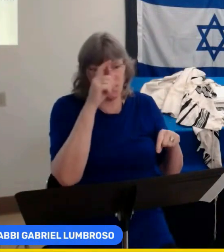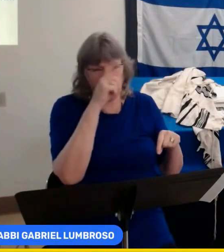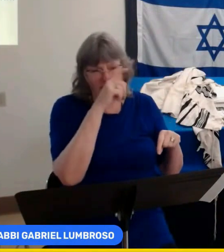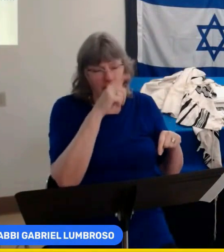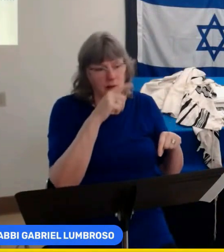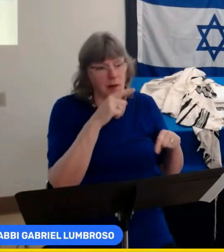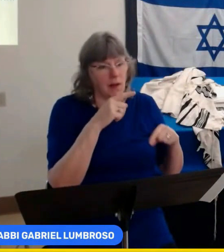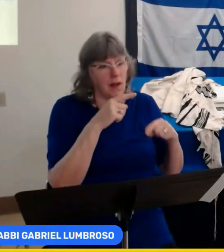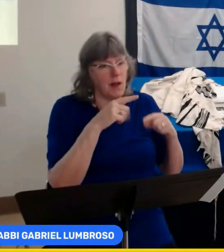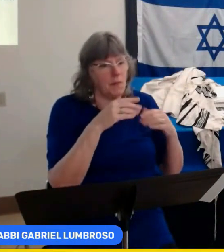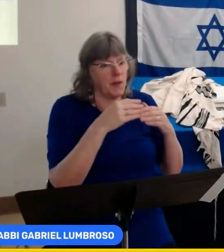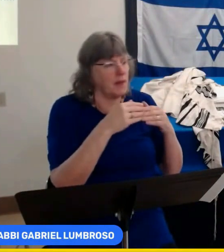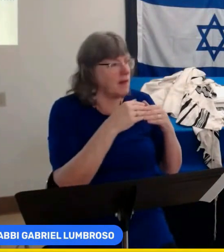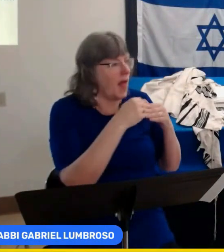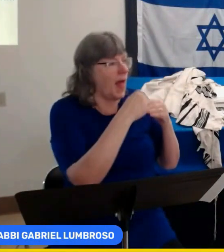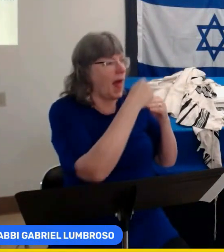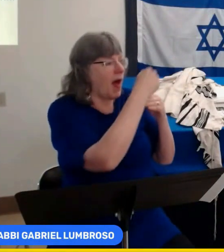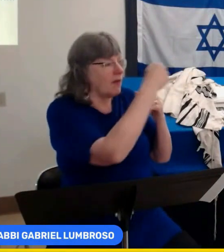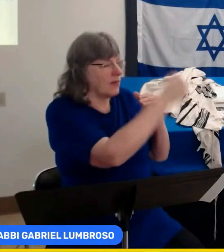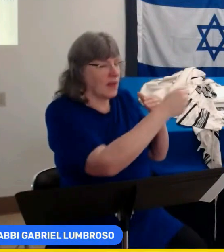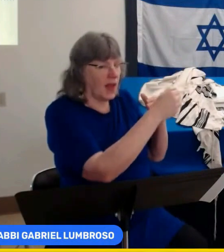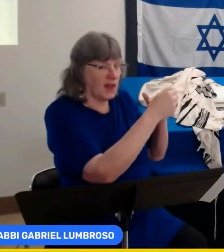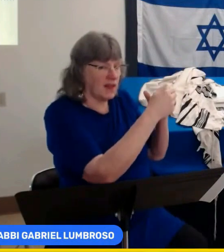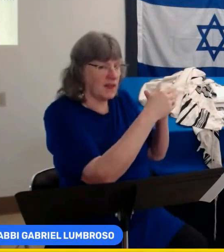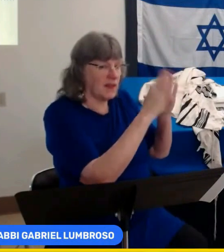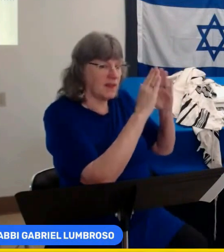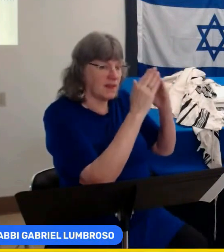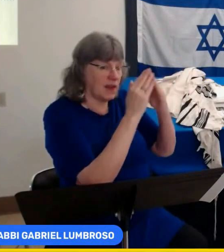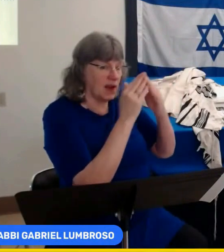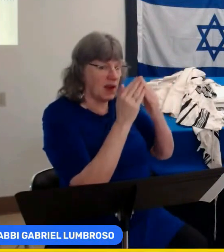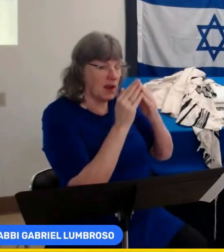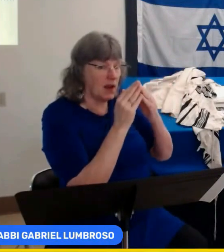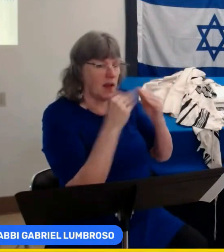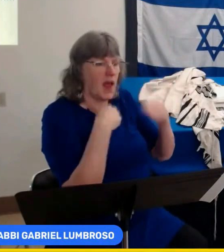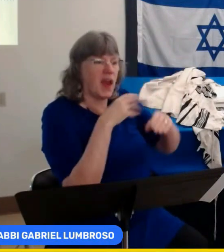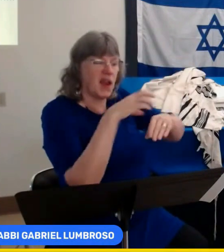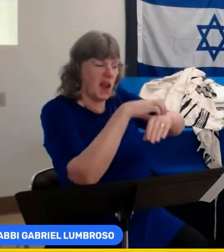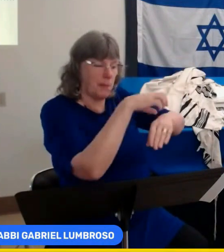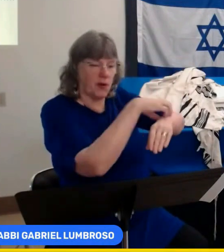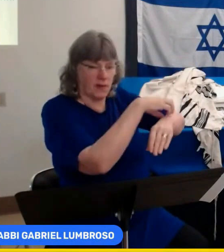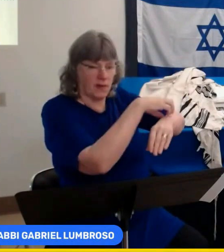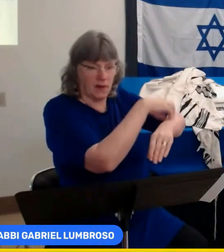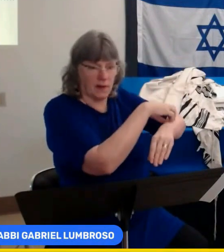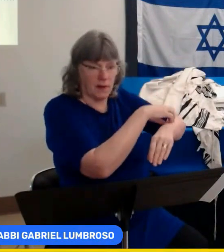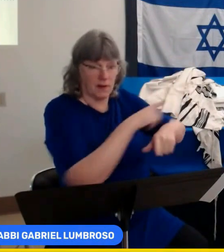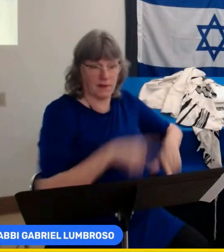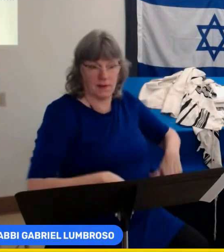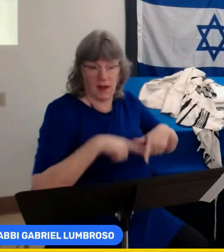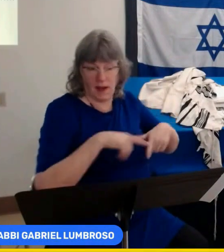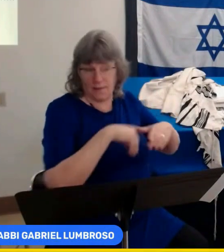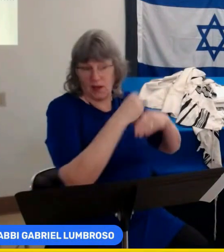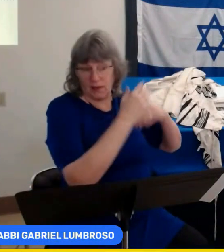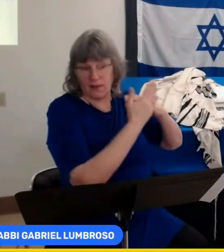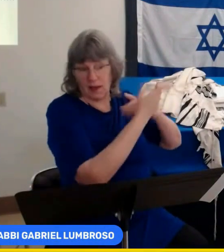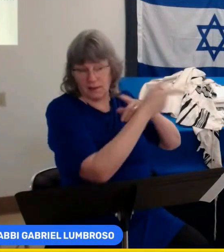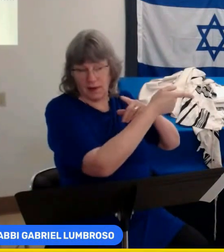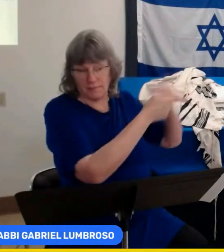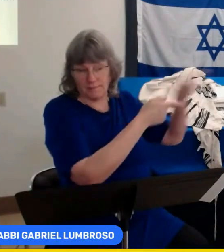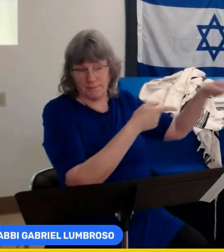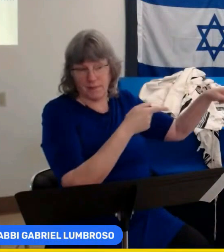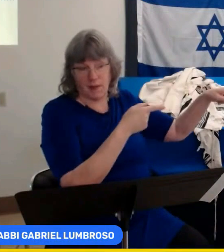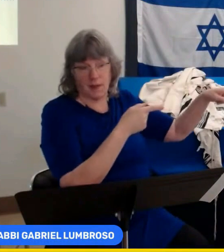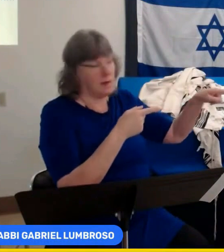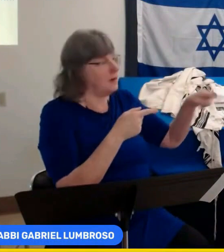some lepers outside, 3 or 5, I forget, 5 lepers, they were outside the cities because lepers live outside the city, you know,